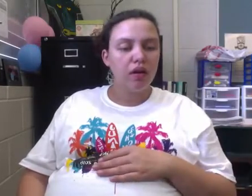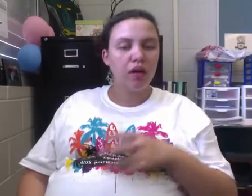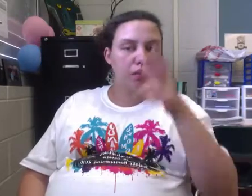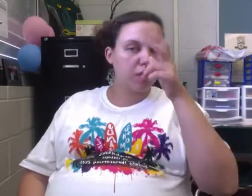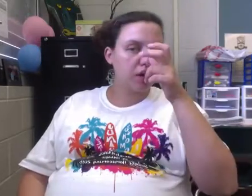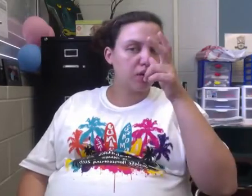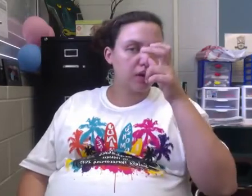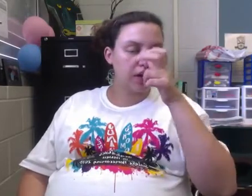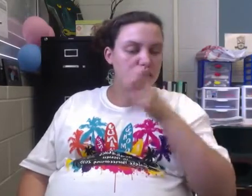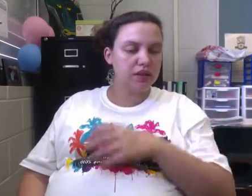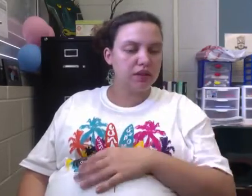bug or ant.